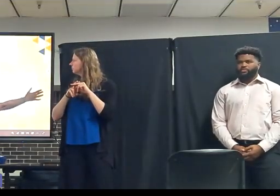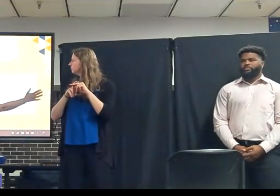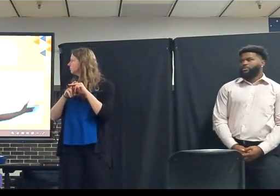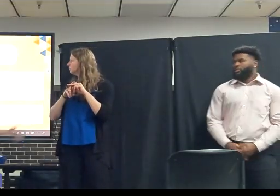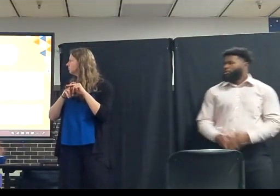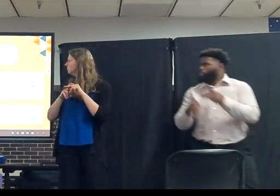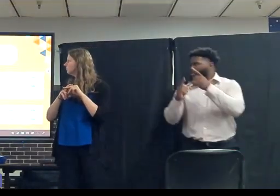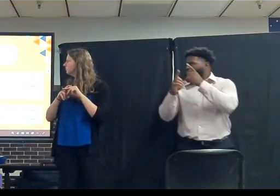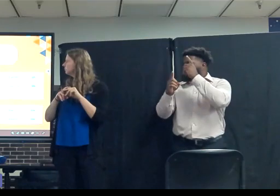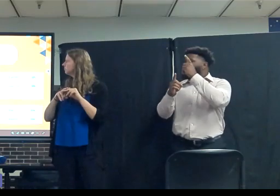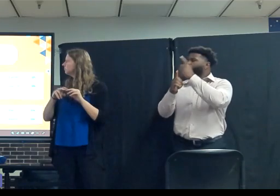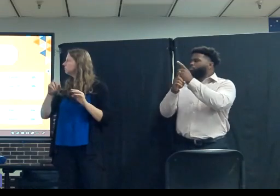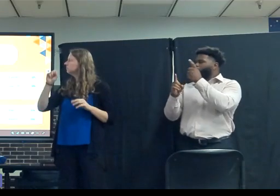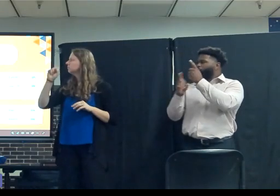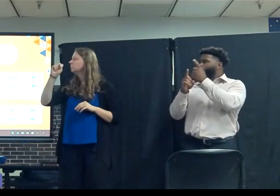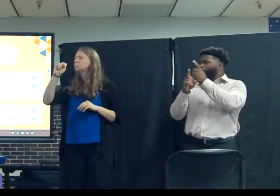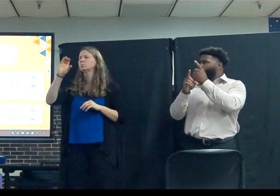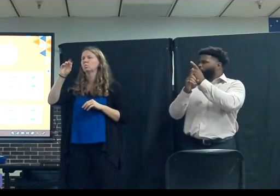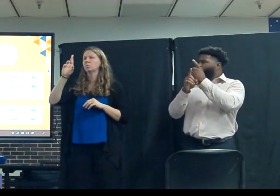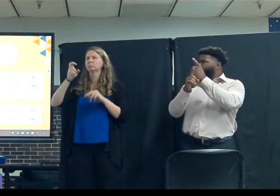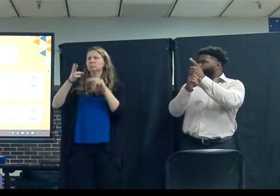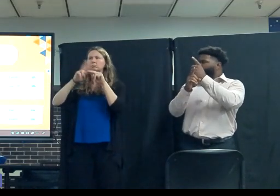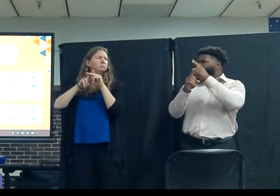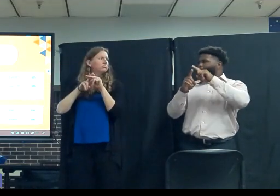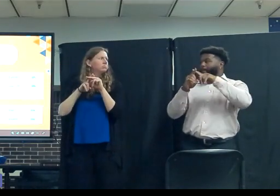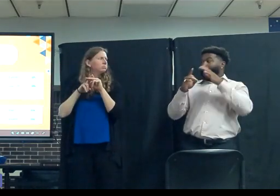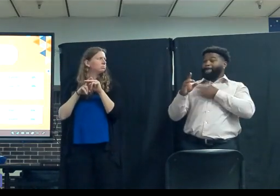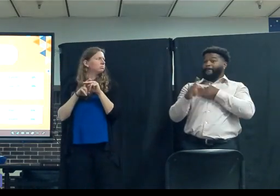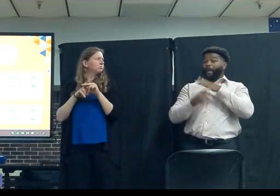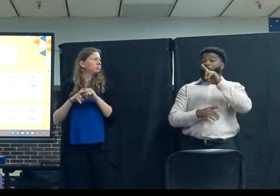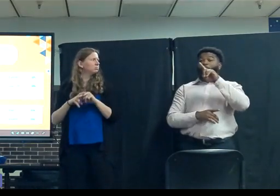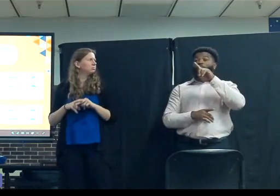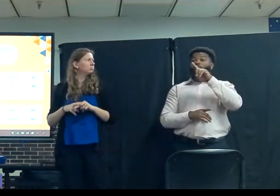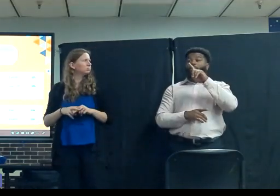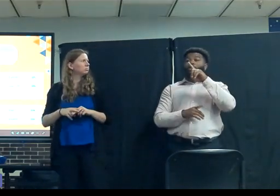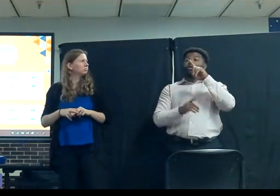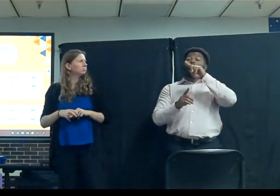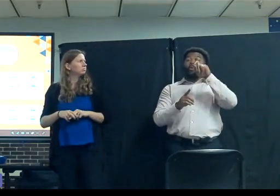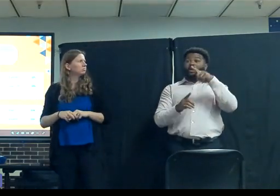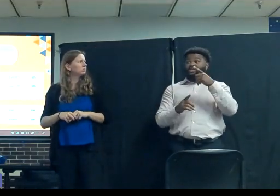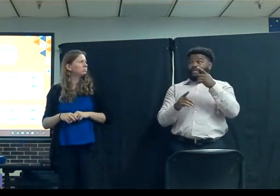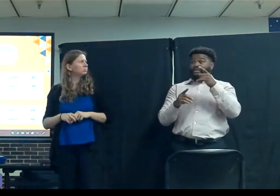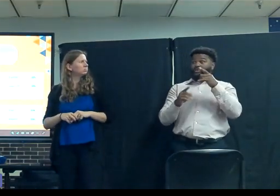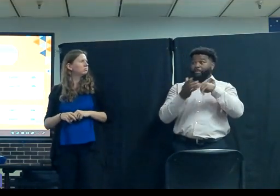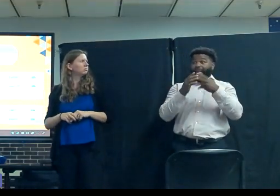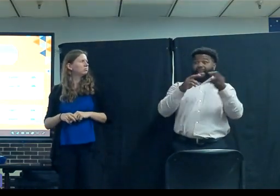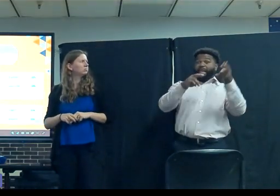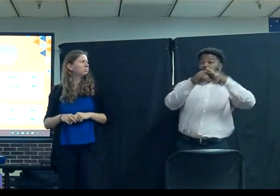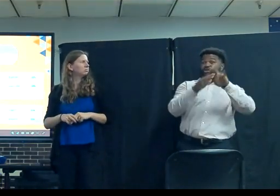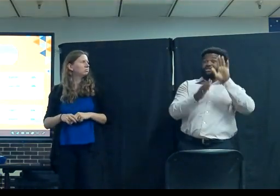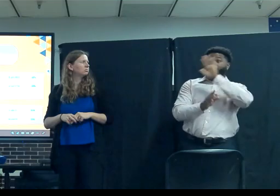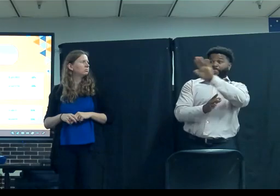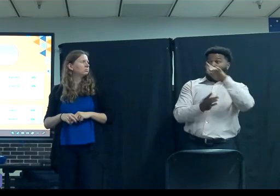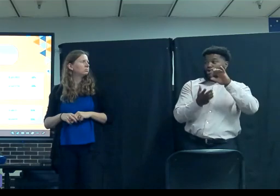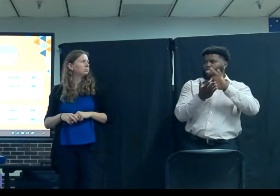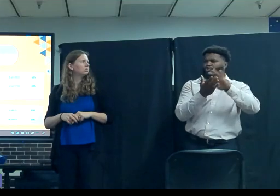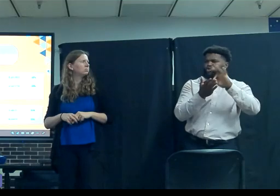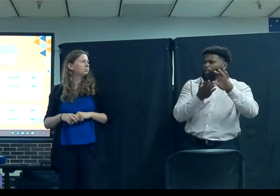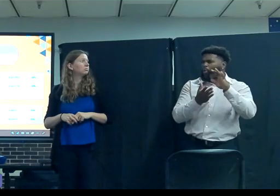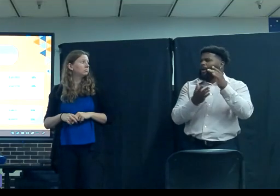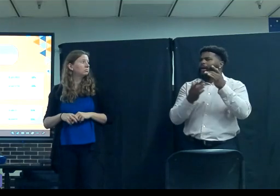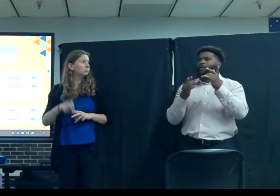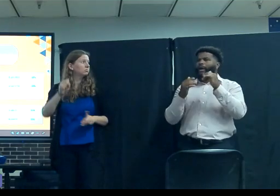Right, but what I'm asking is it any increase in score, or I'm trying